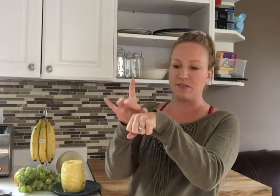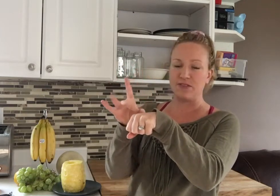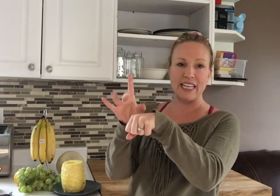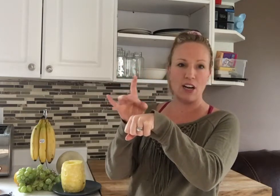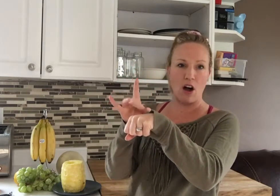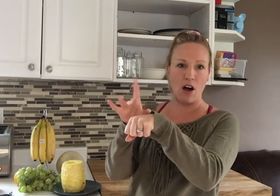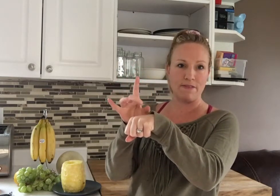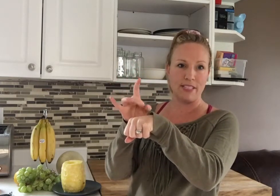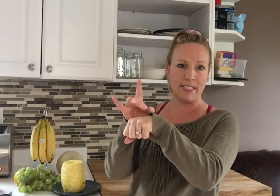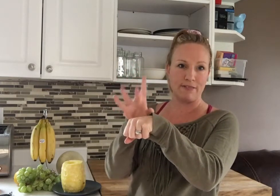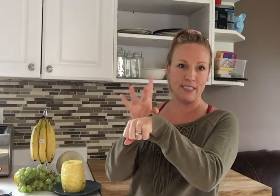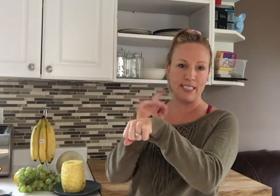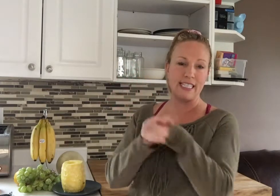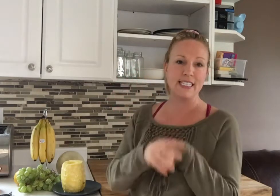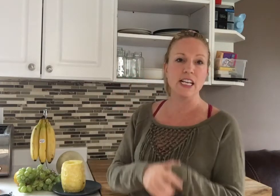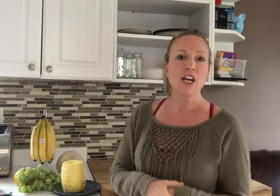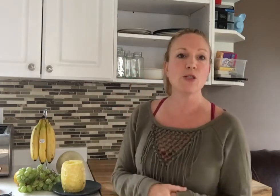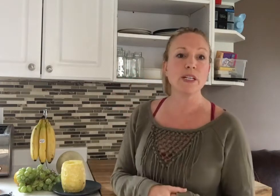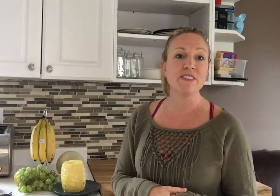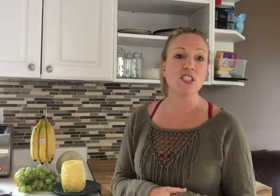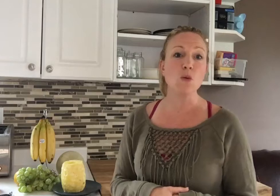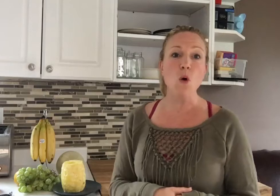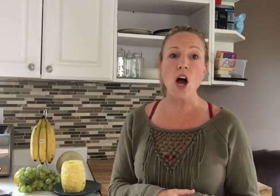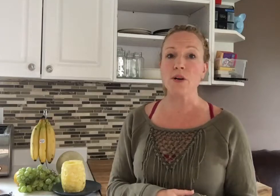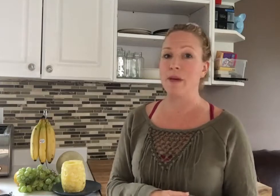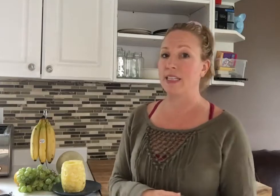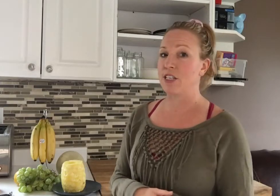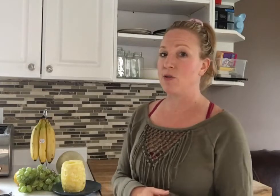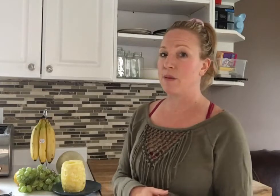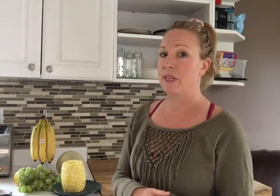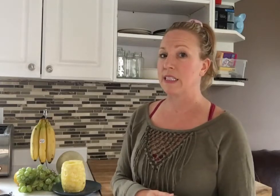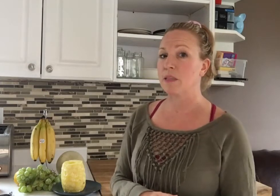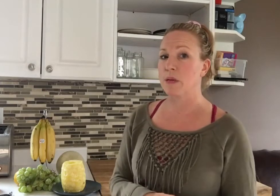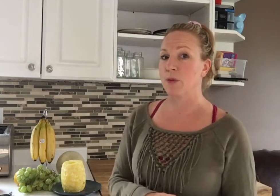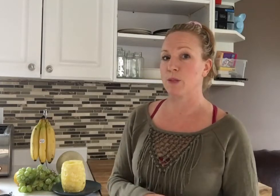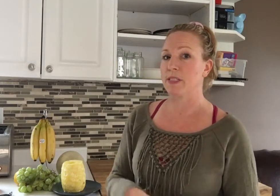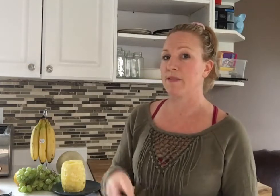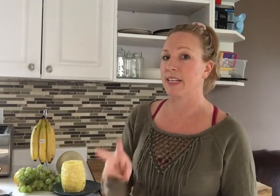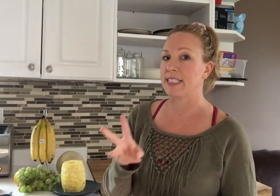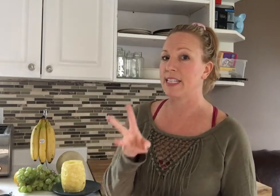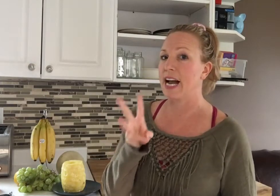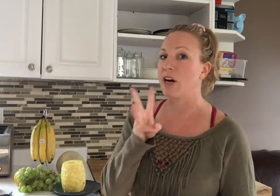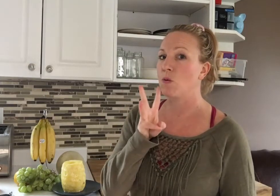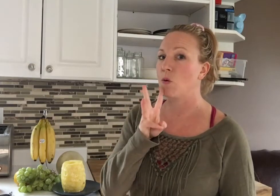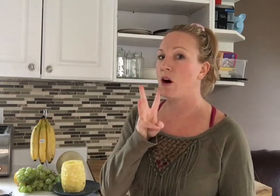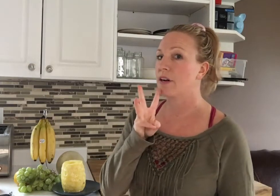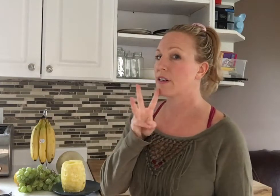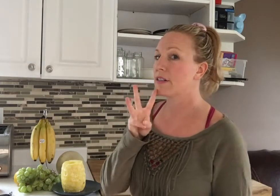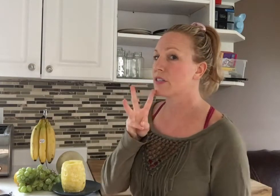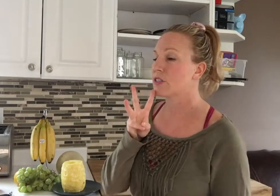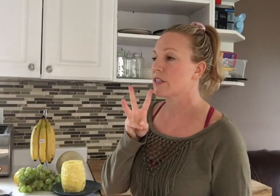flick off the different seeds. So if it's a watermelon, you can be a little bit more specific and sign water. There's your